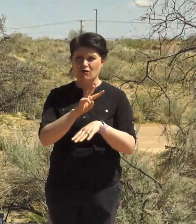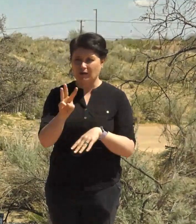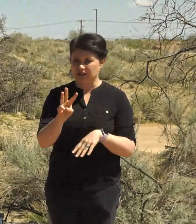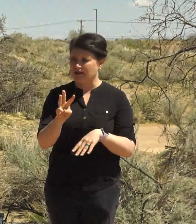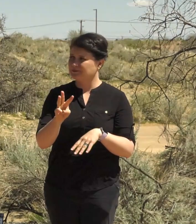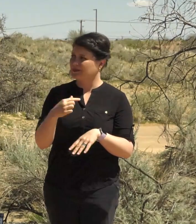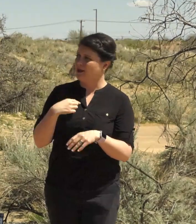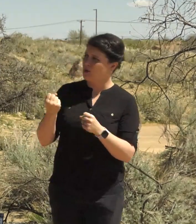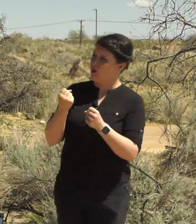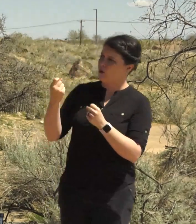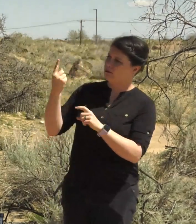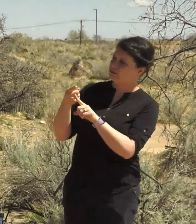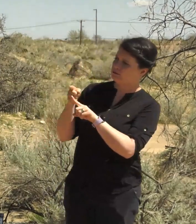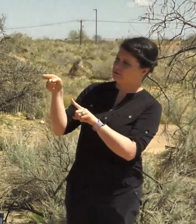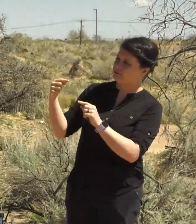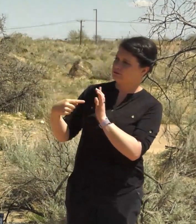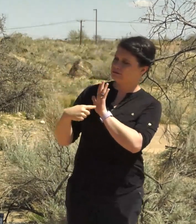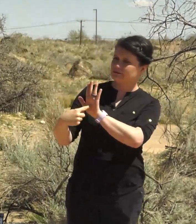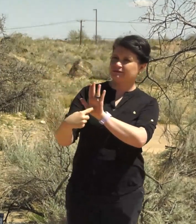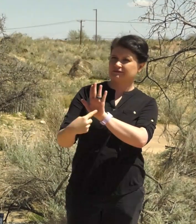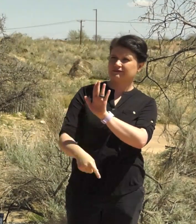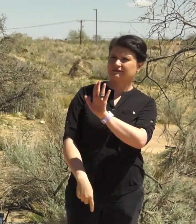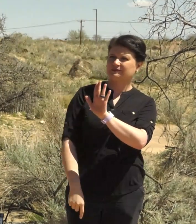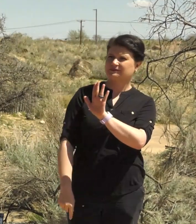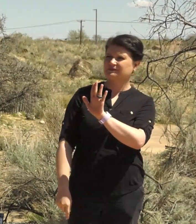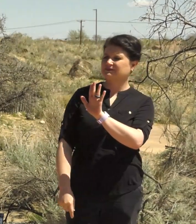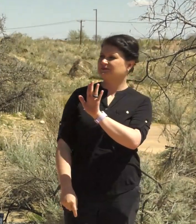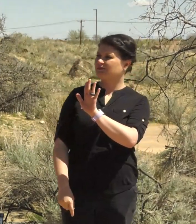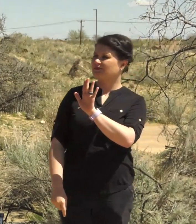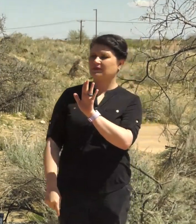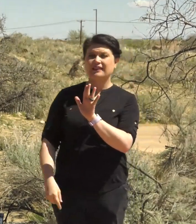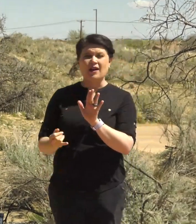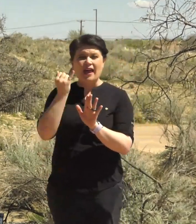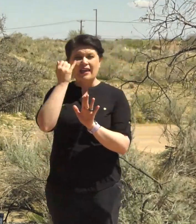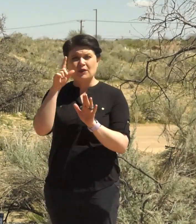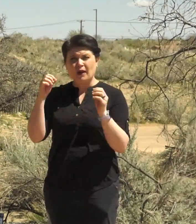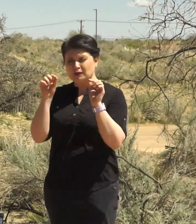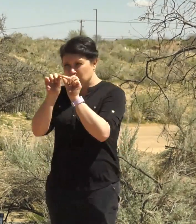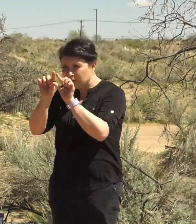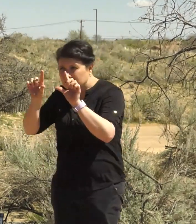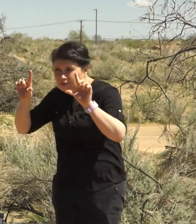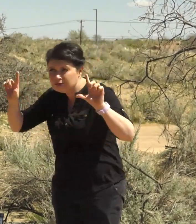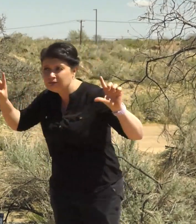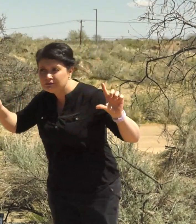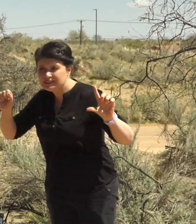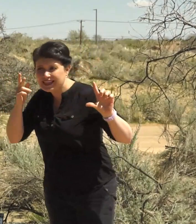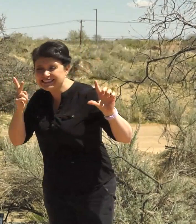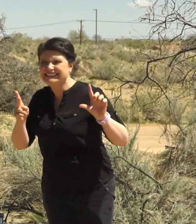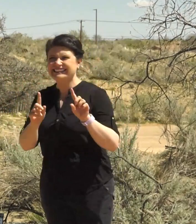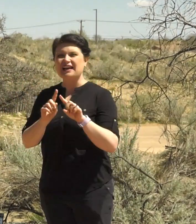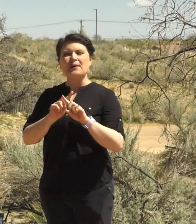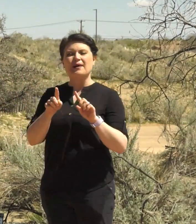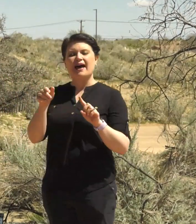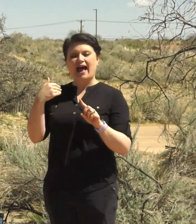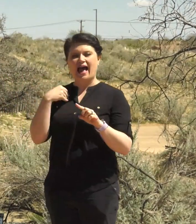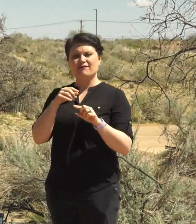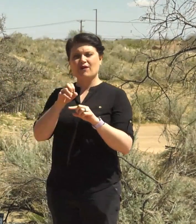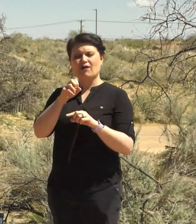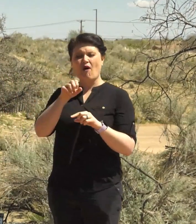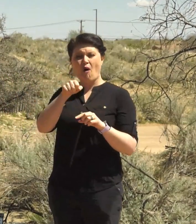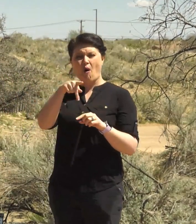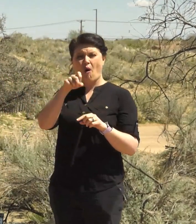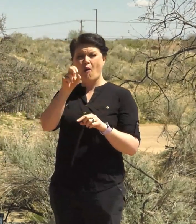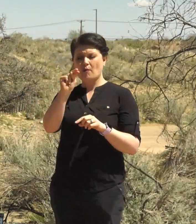going to hold up one right here, which I know, like, if folks want to zoom in, they can see it. But there's open space areas,